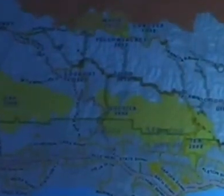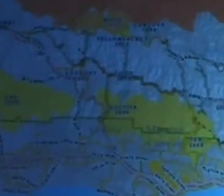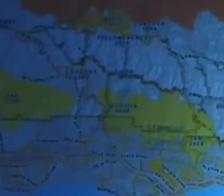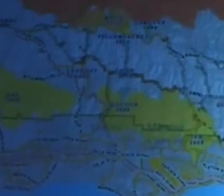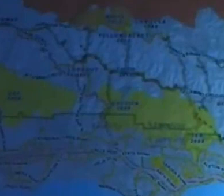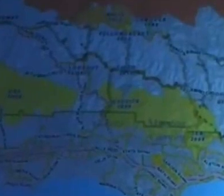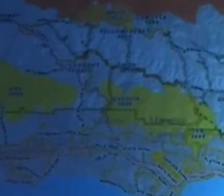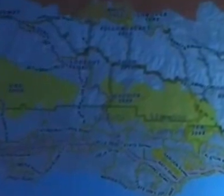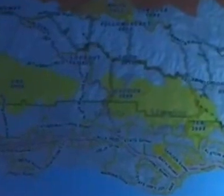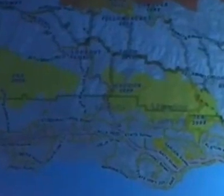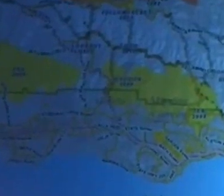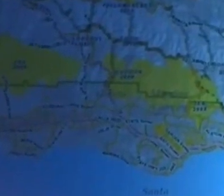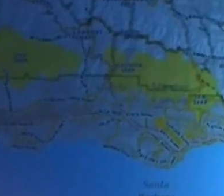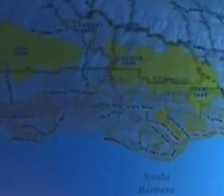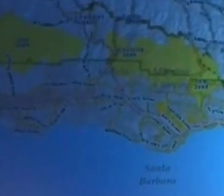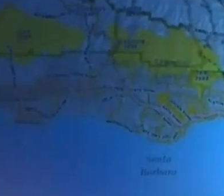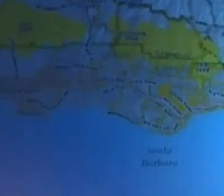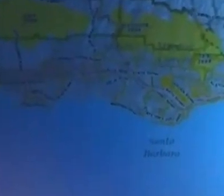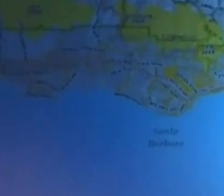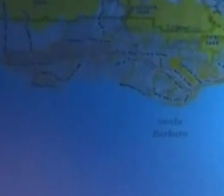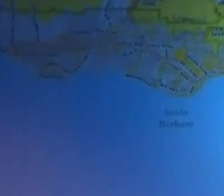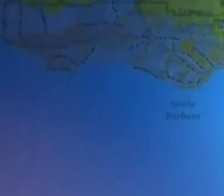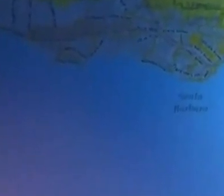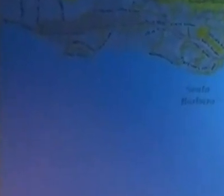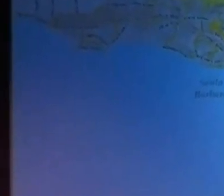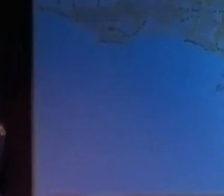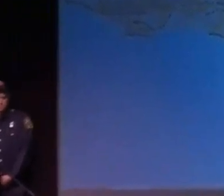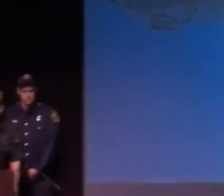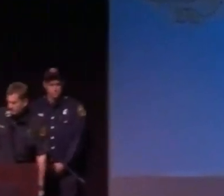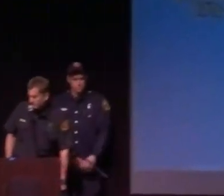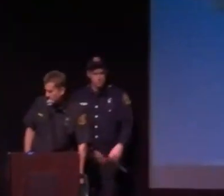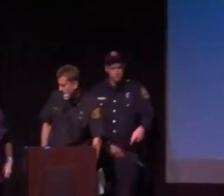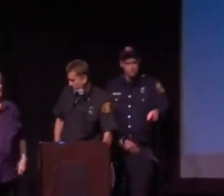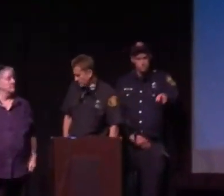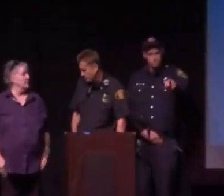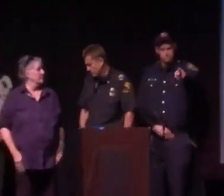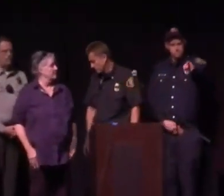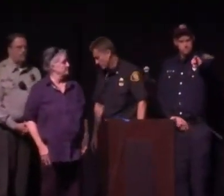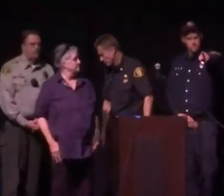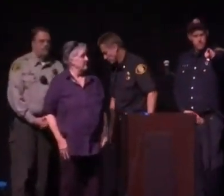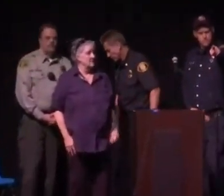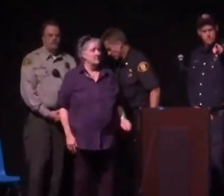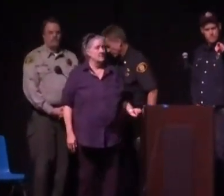it up and put it out. So that's the general plan.